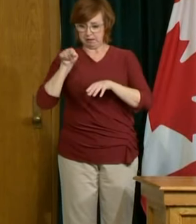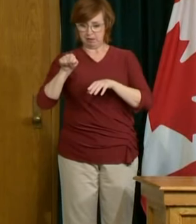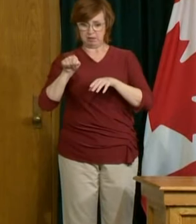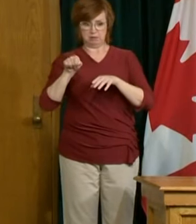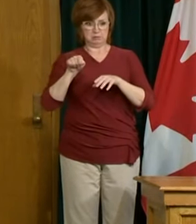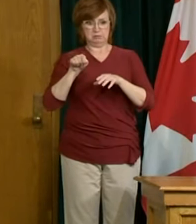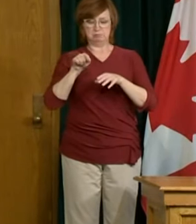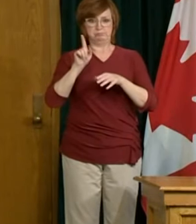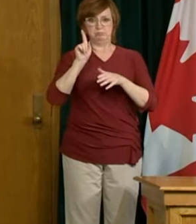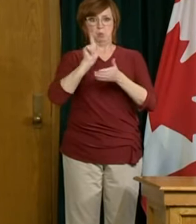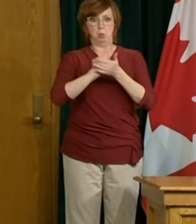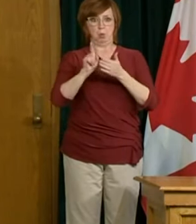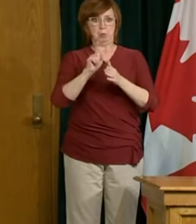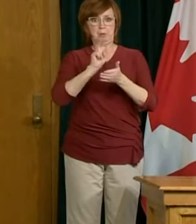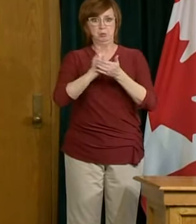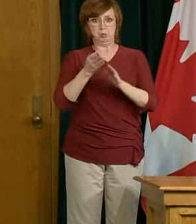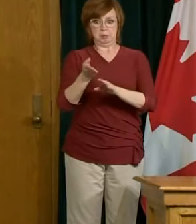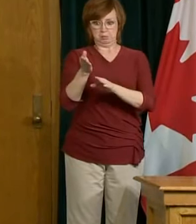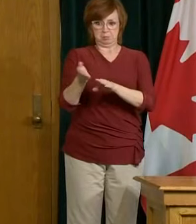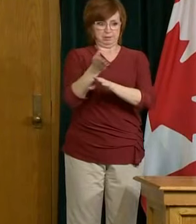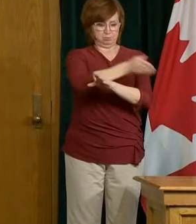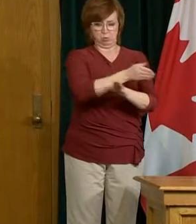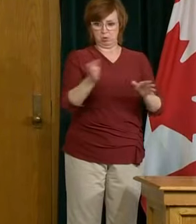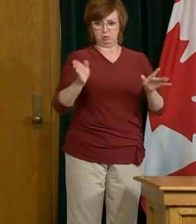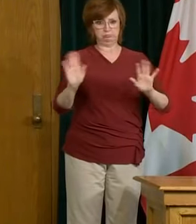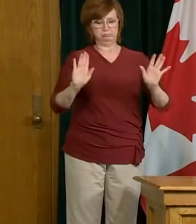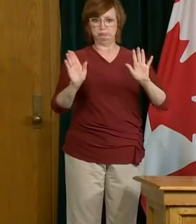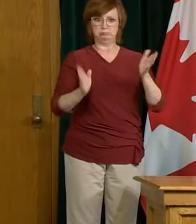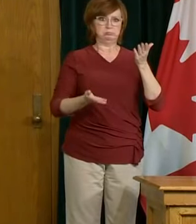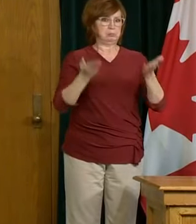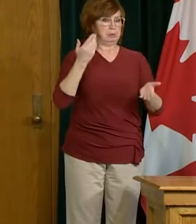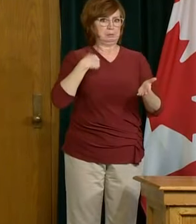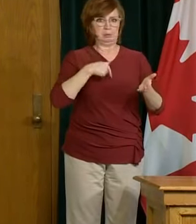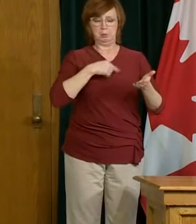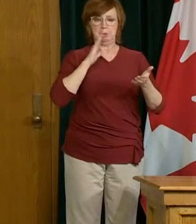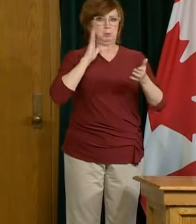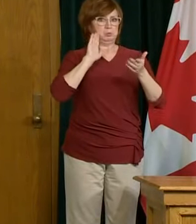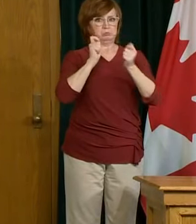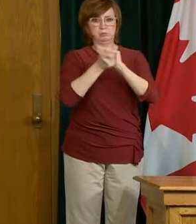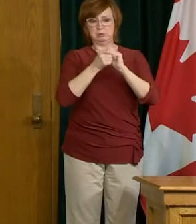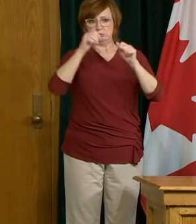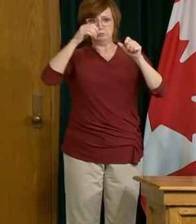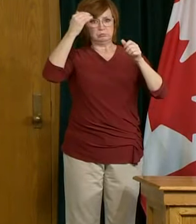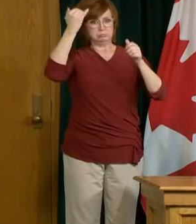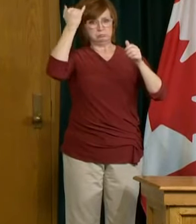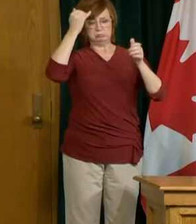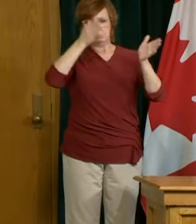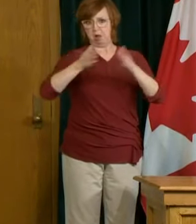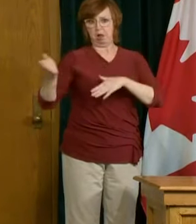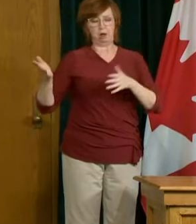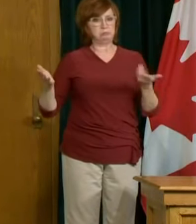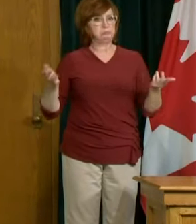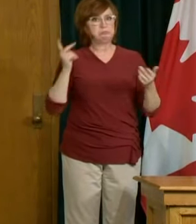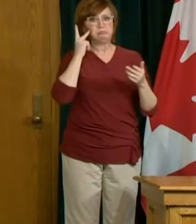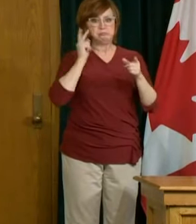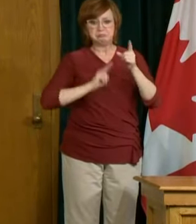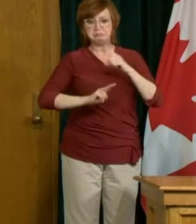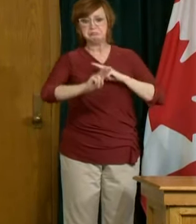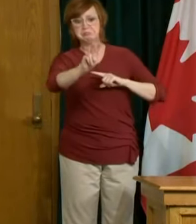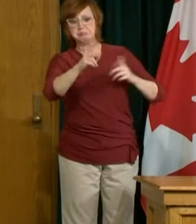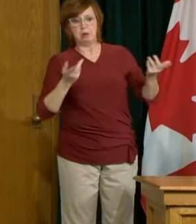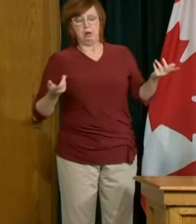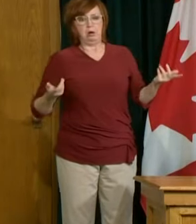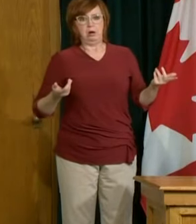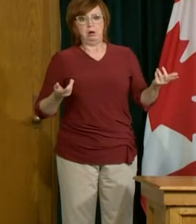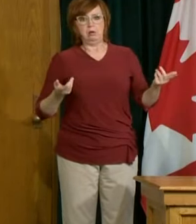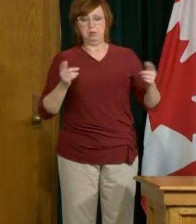to predict if we will see a surge or a spike in the future, and when that will be. And certainly till such time that there's an